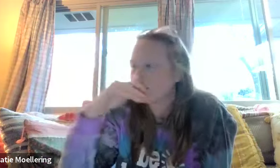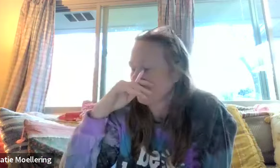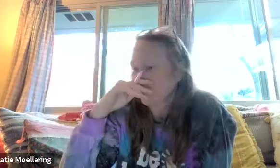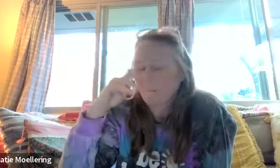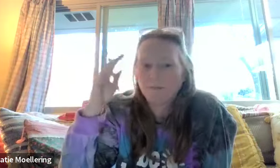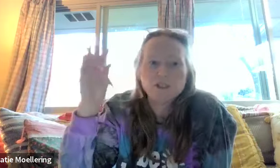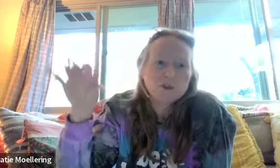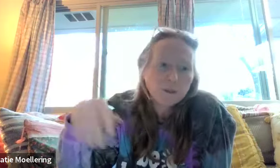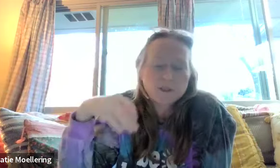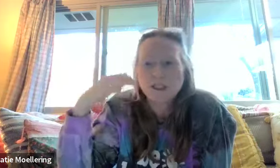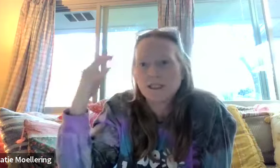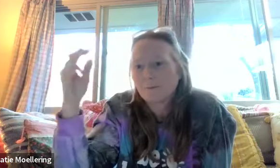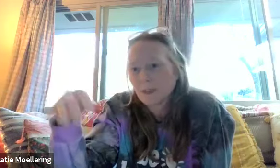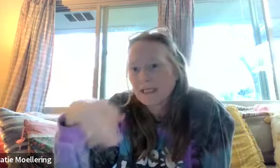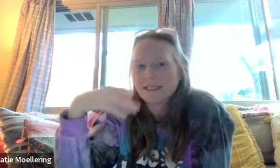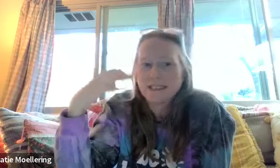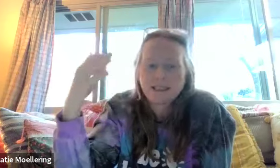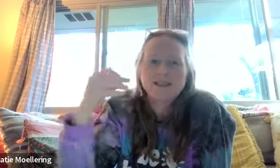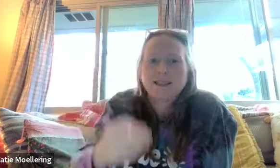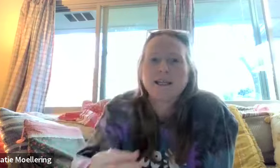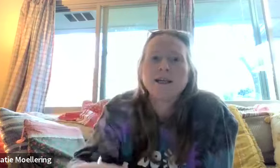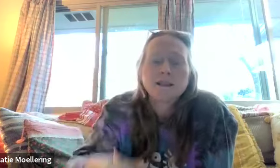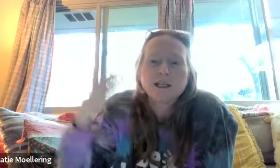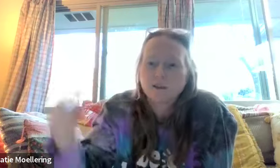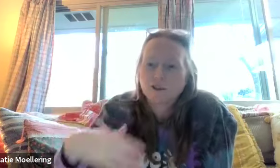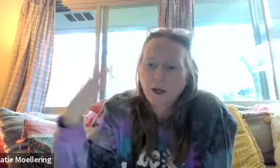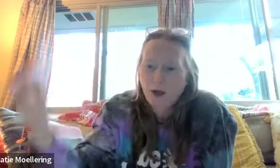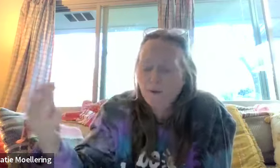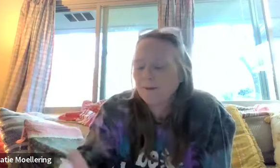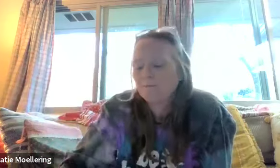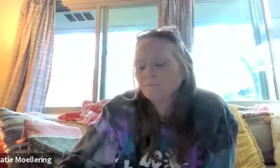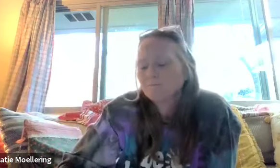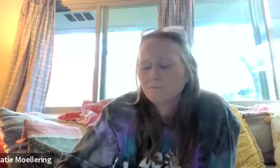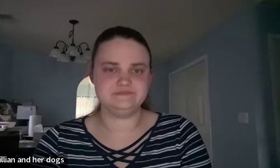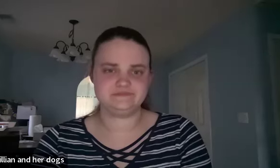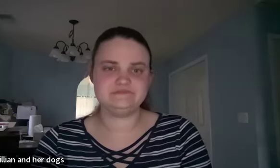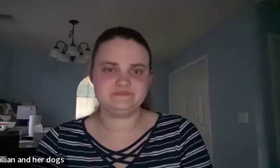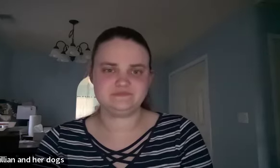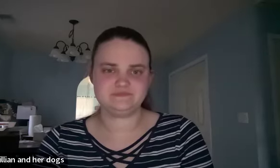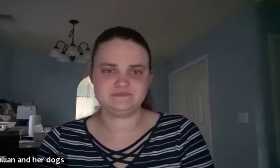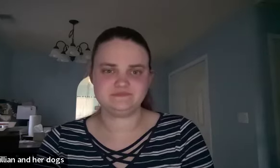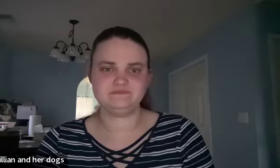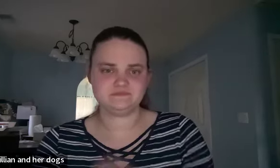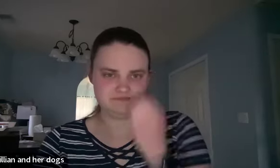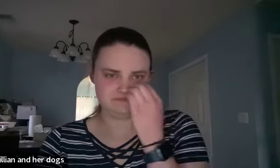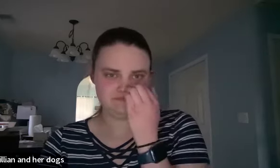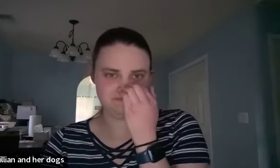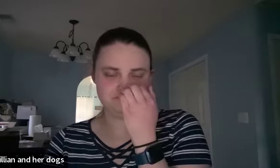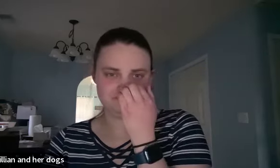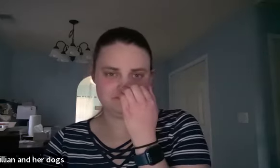into descriptions and places and things like that, the colors come up Mhm. as part of those descriptions. So